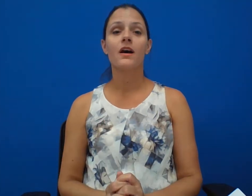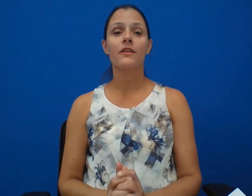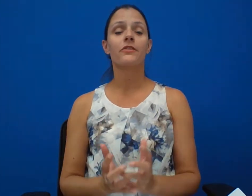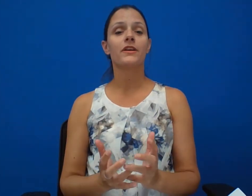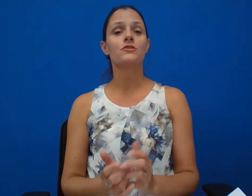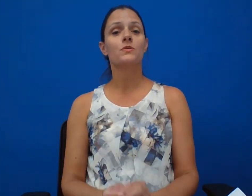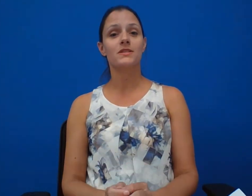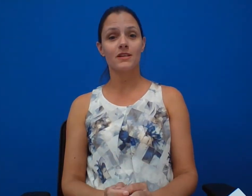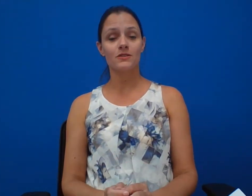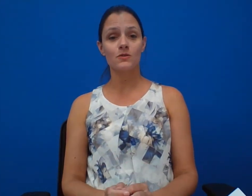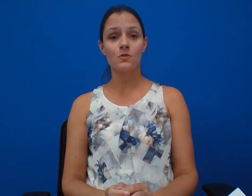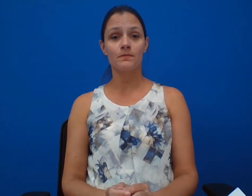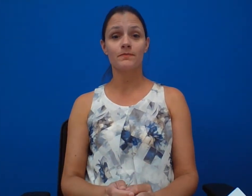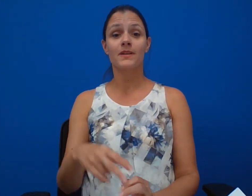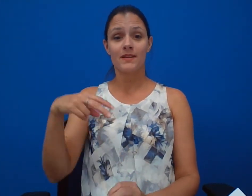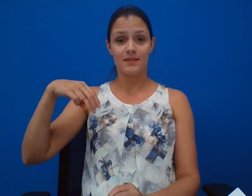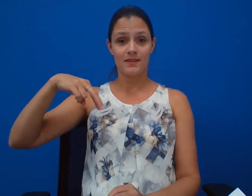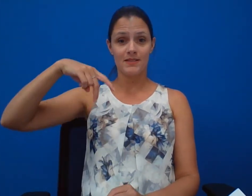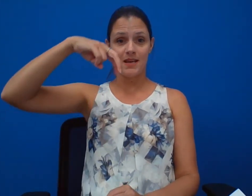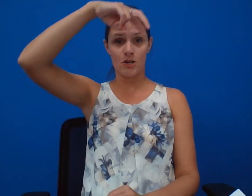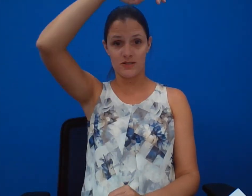Other things you will see in a school. The stairs.